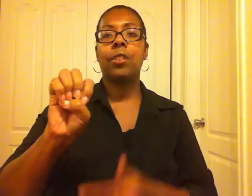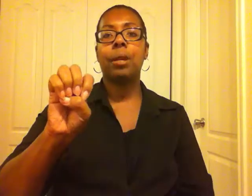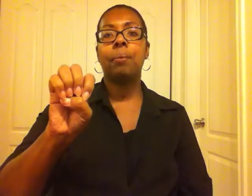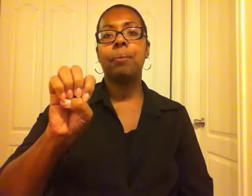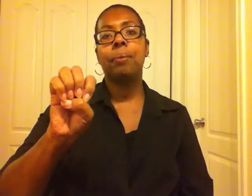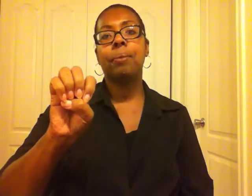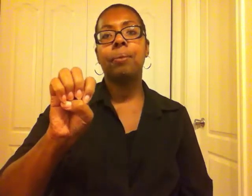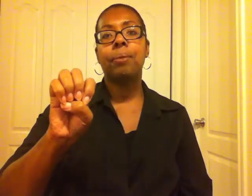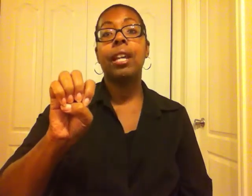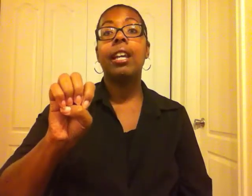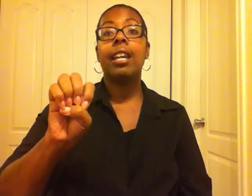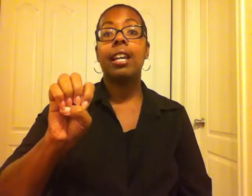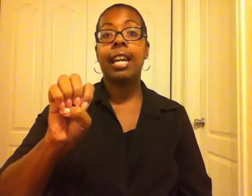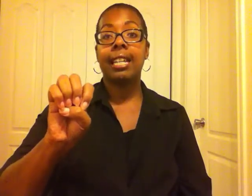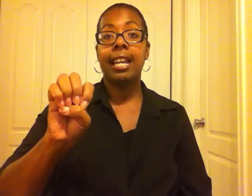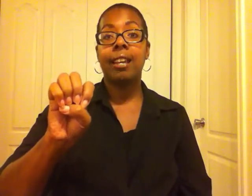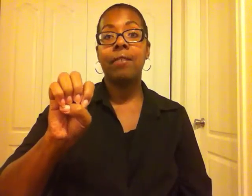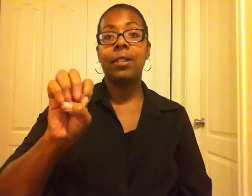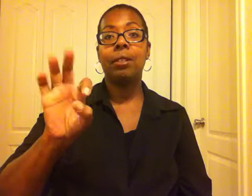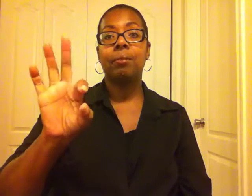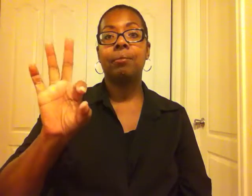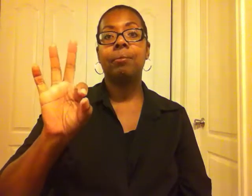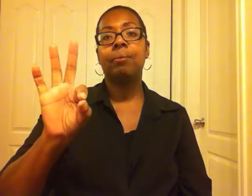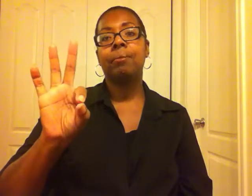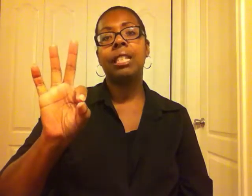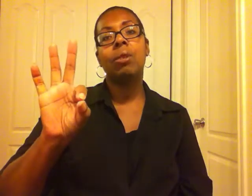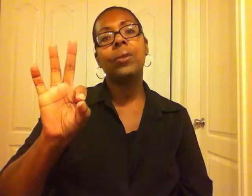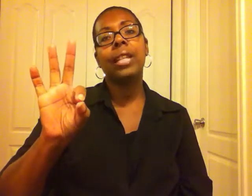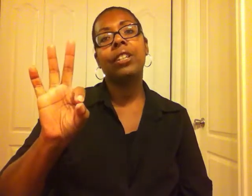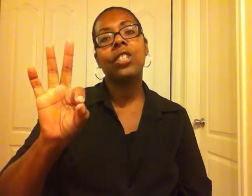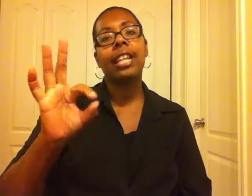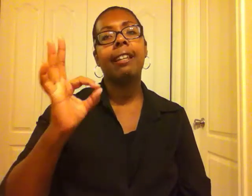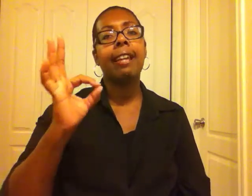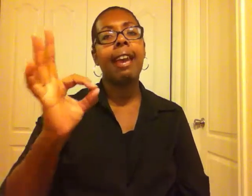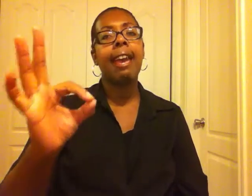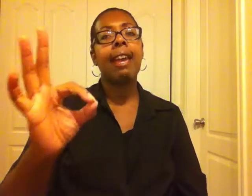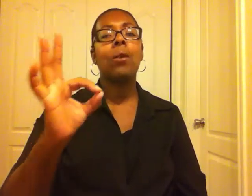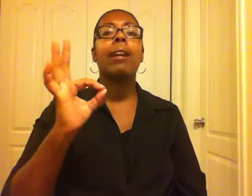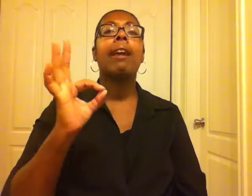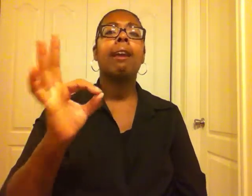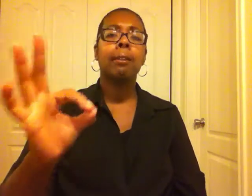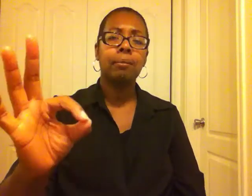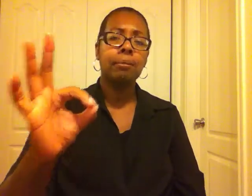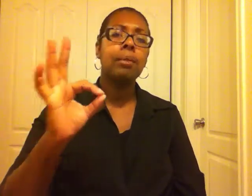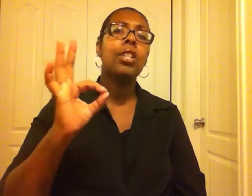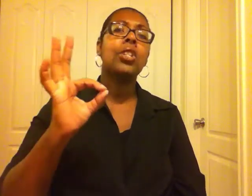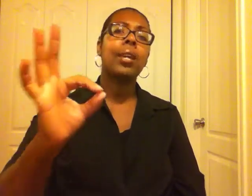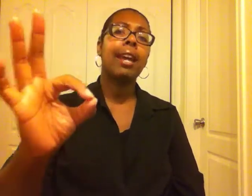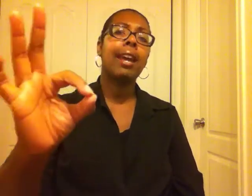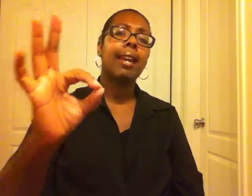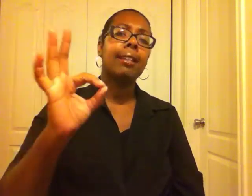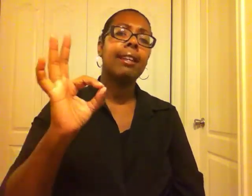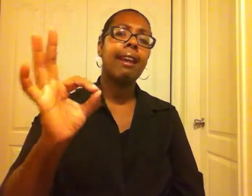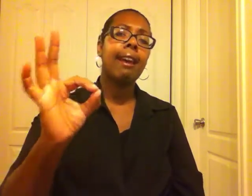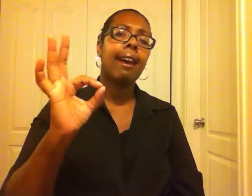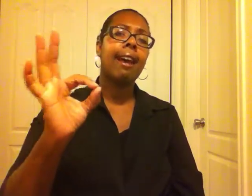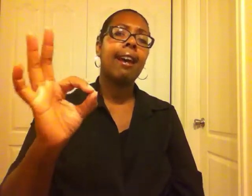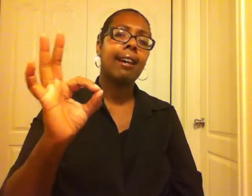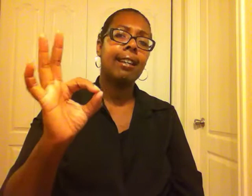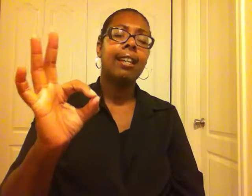thumb. And F, it's almost like you're saying A, okay. It's okay, yeah.